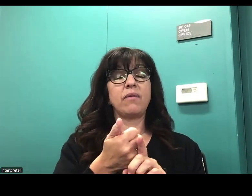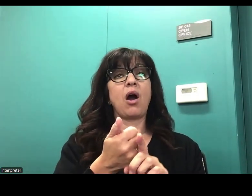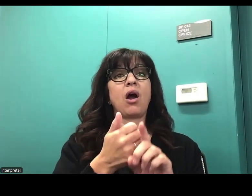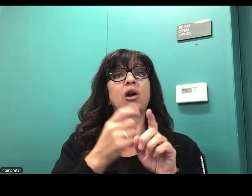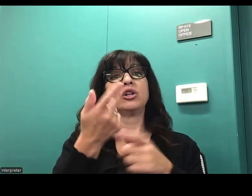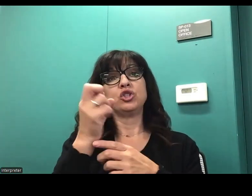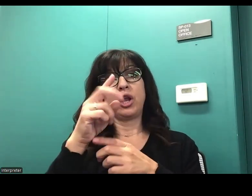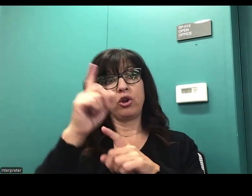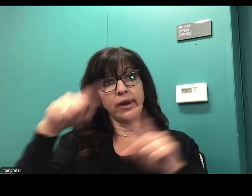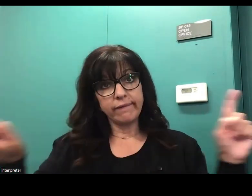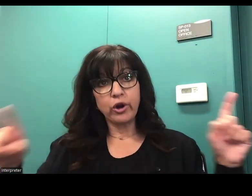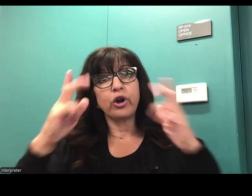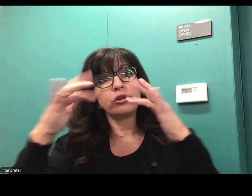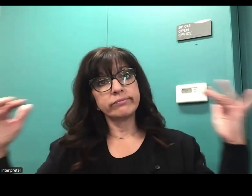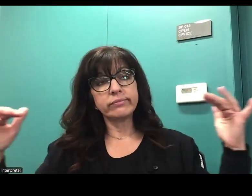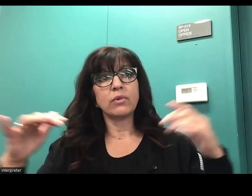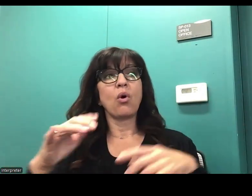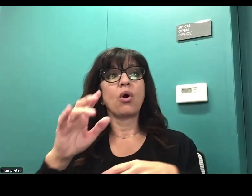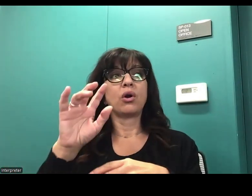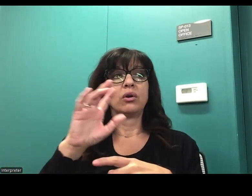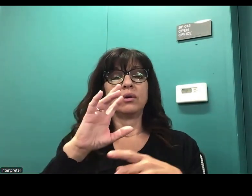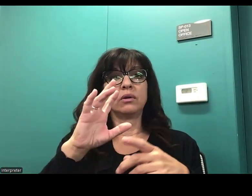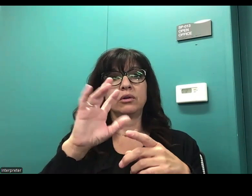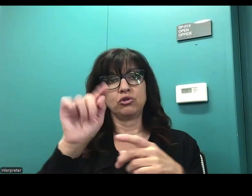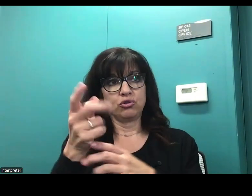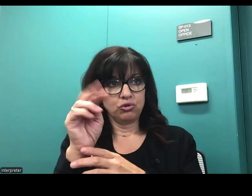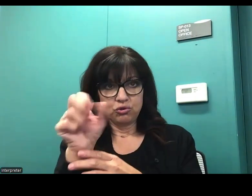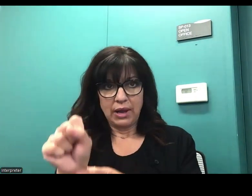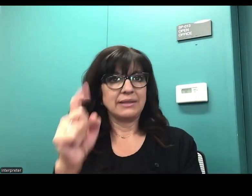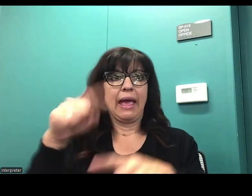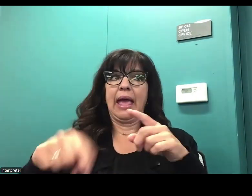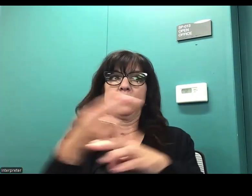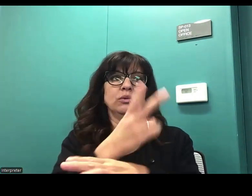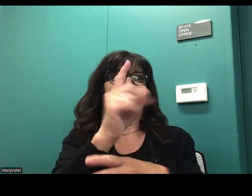diverse or transgender can't use the bathroom that is not aligned with